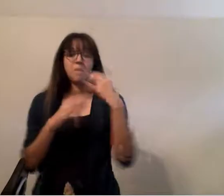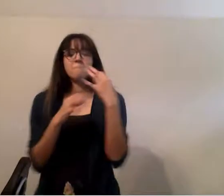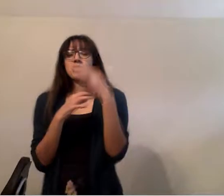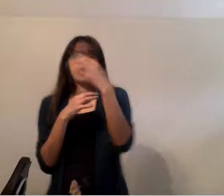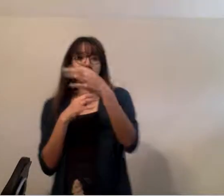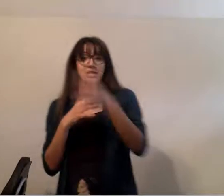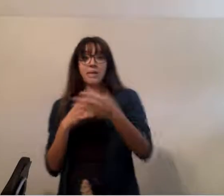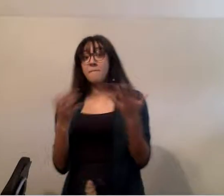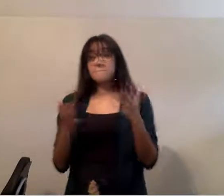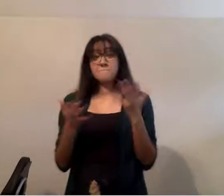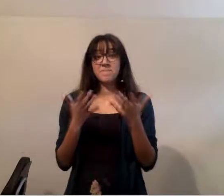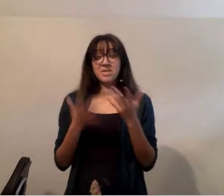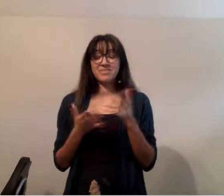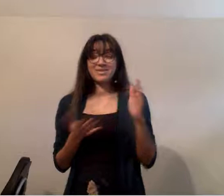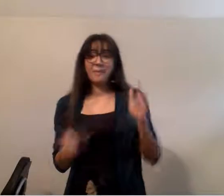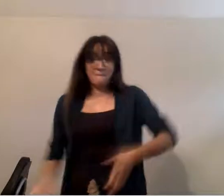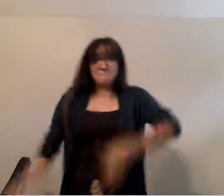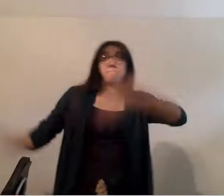mess, like some of us.